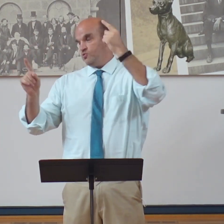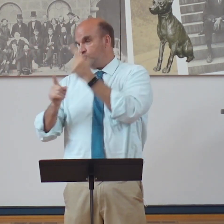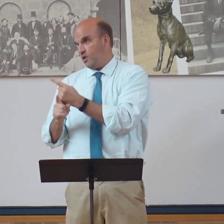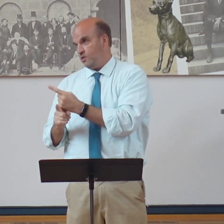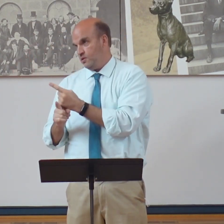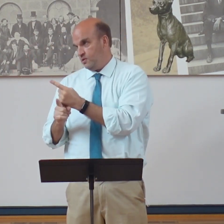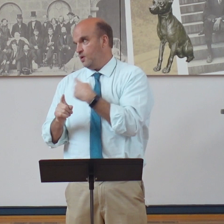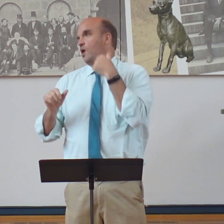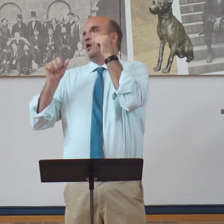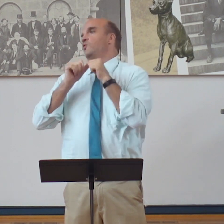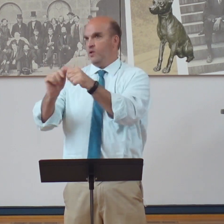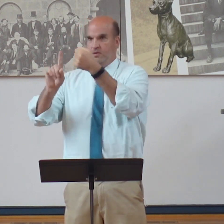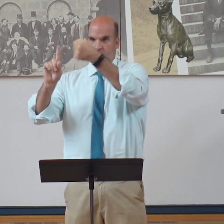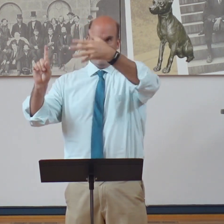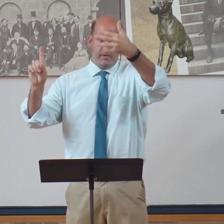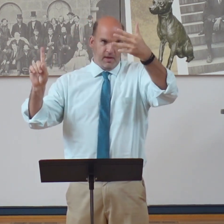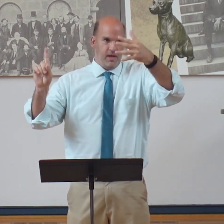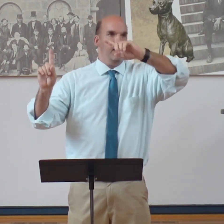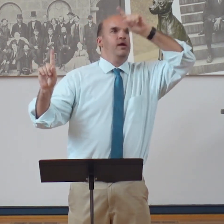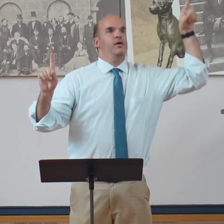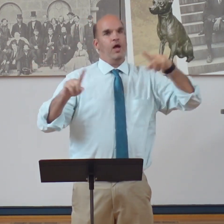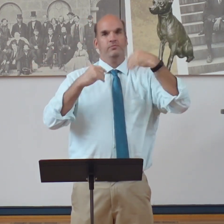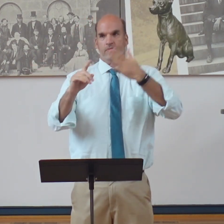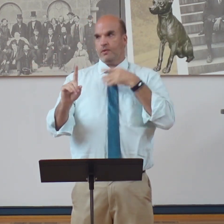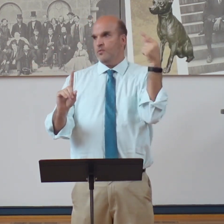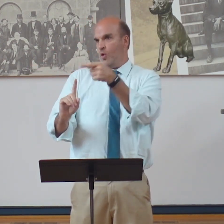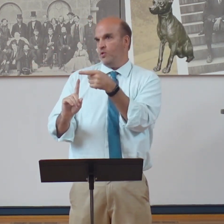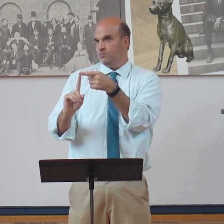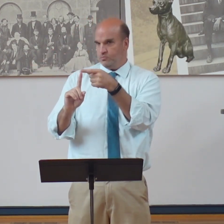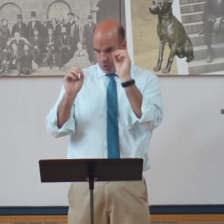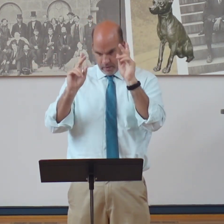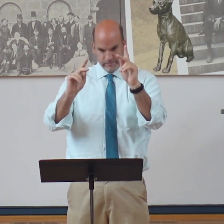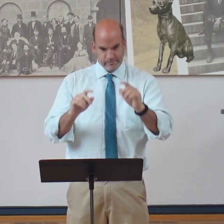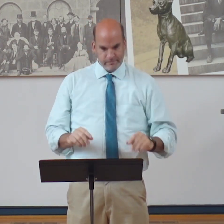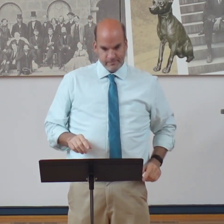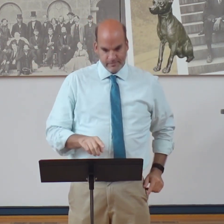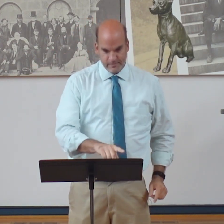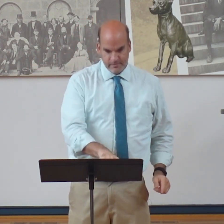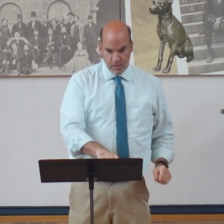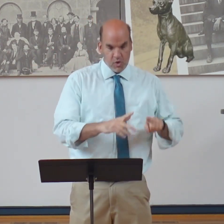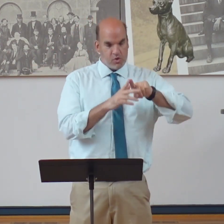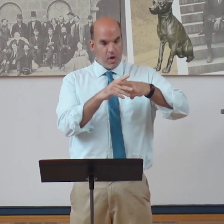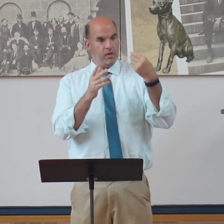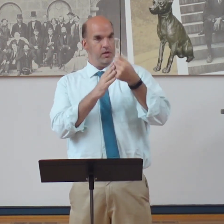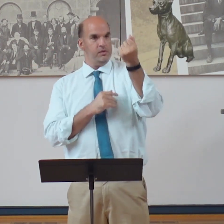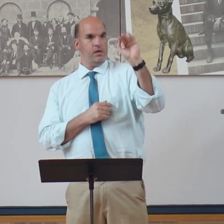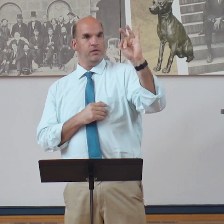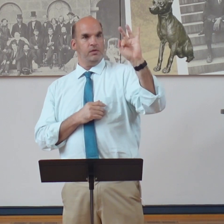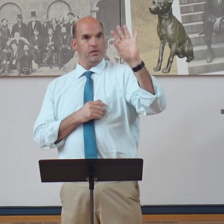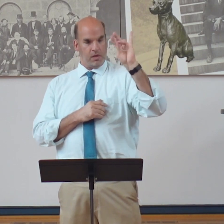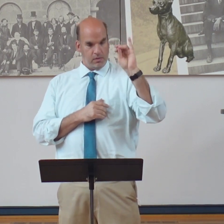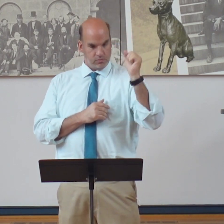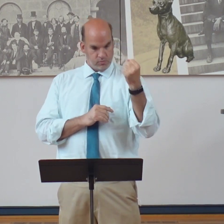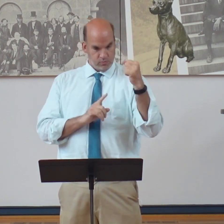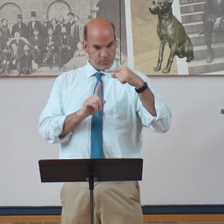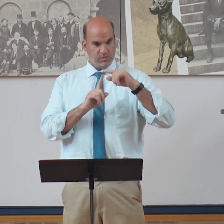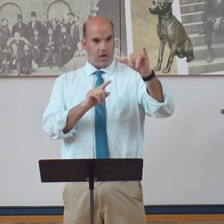And as you know, part of that culture is we tell fairly long stories, so I will be sharing a couple stories with you today. Back